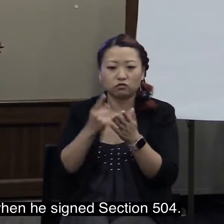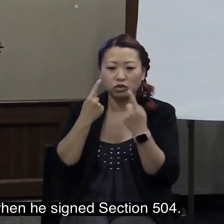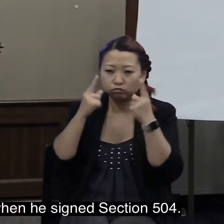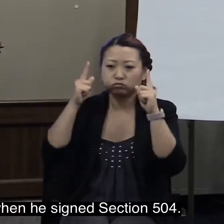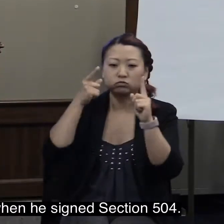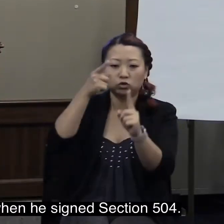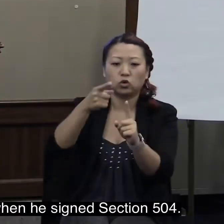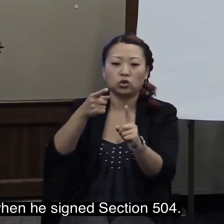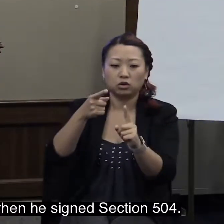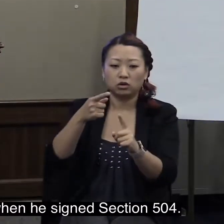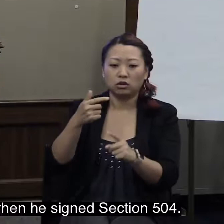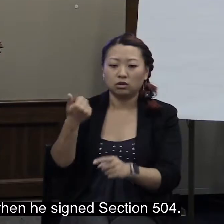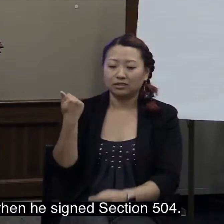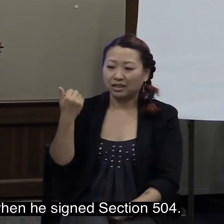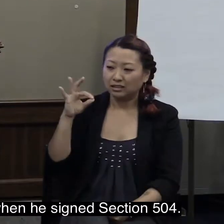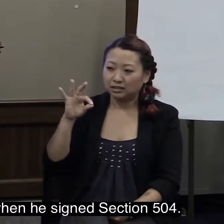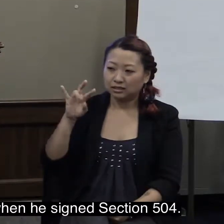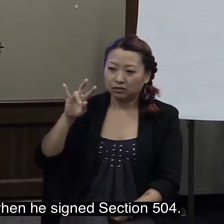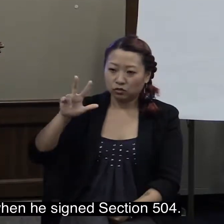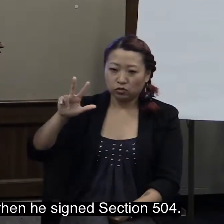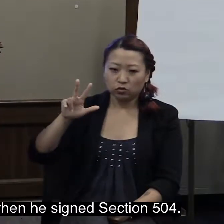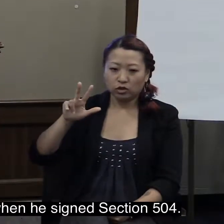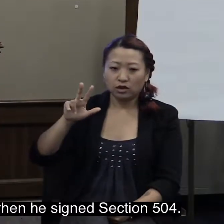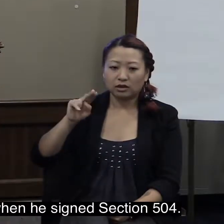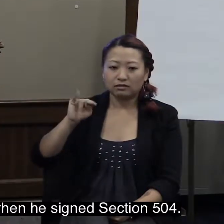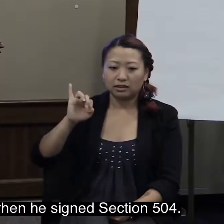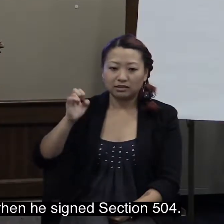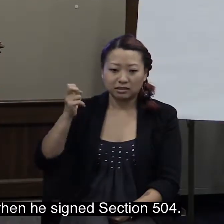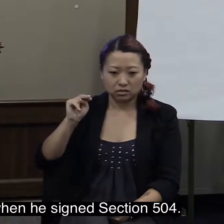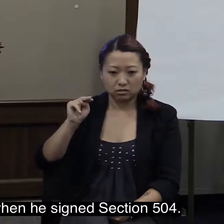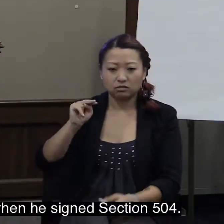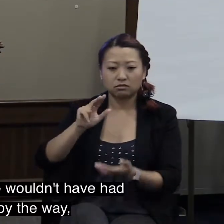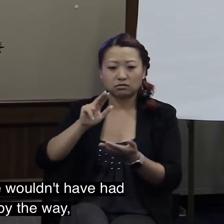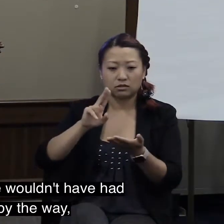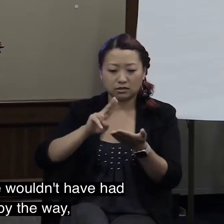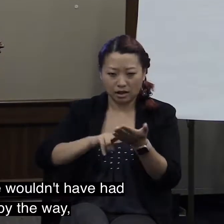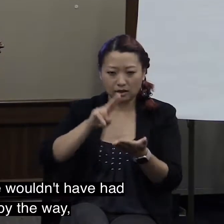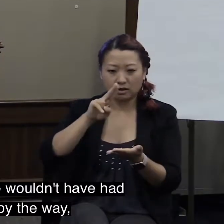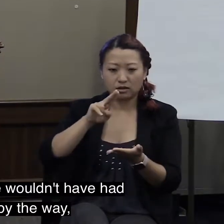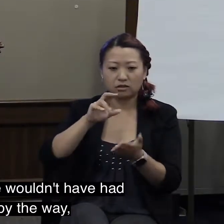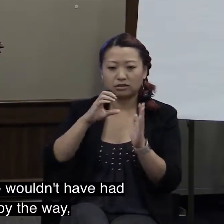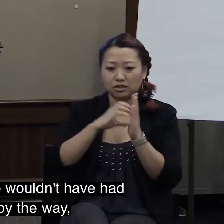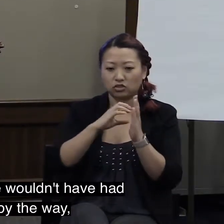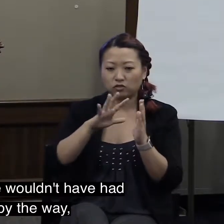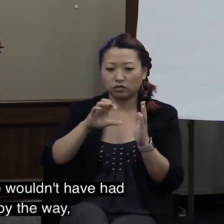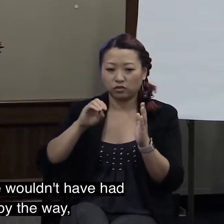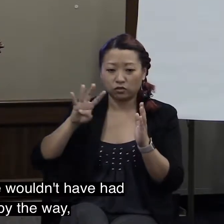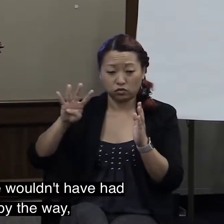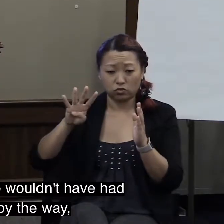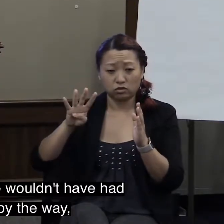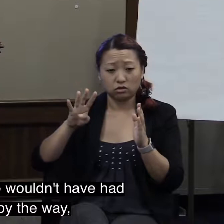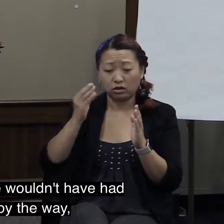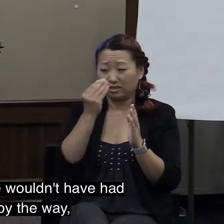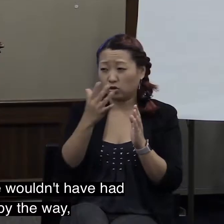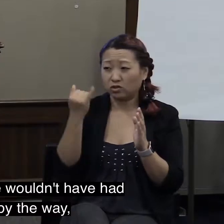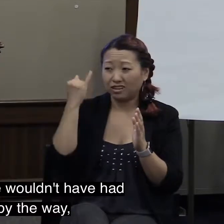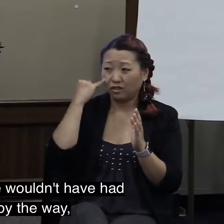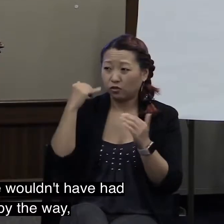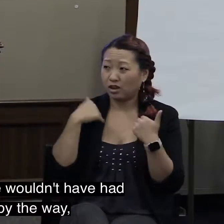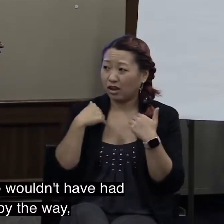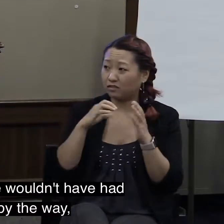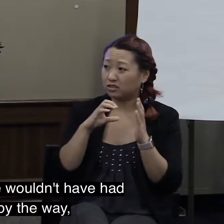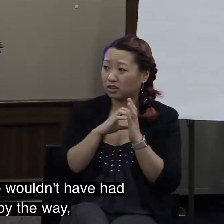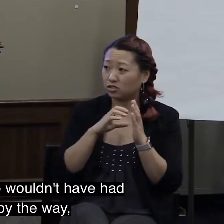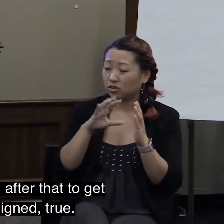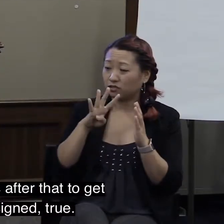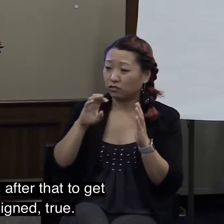here in 1973, when he signed Section 504, I can tell you that if we hadn't had 504, we wouldn't have had anything. Now,